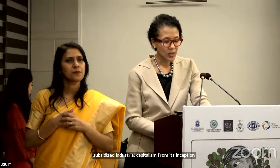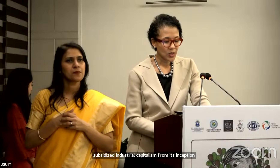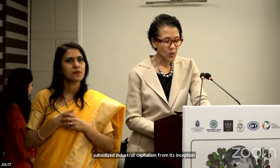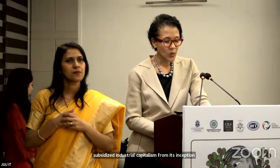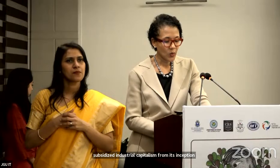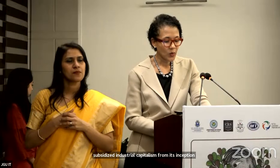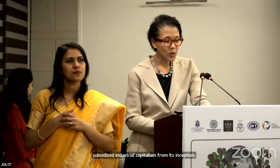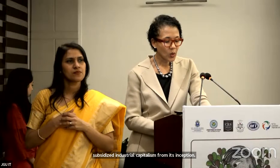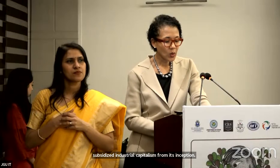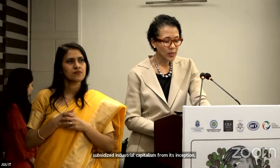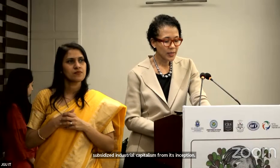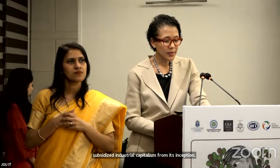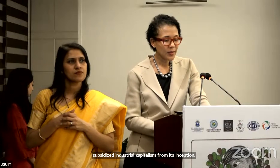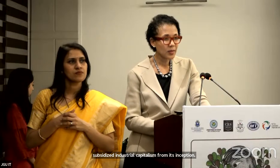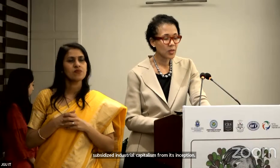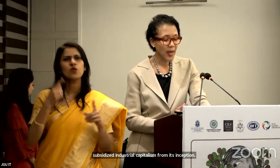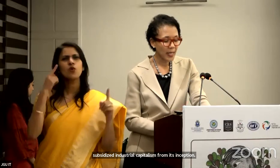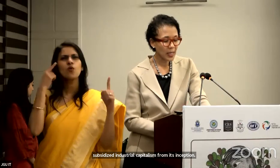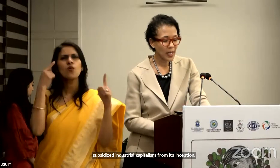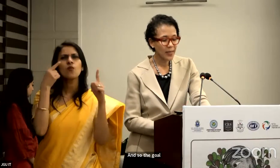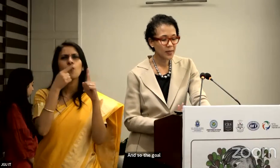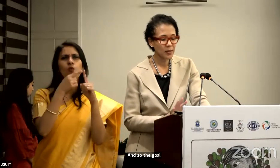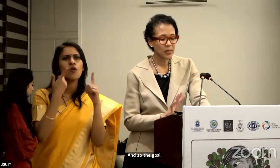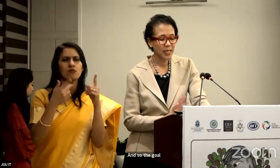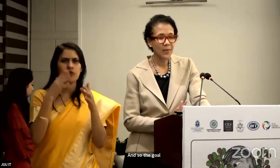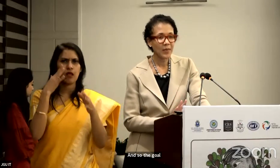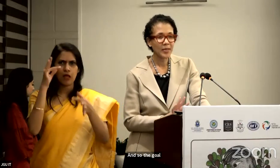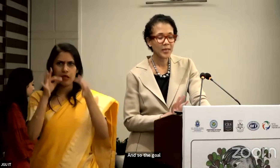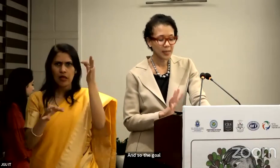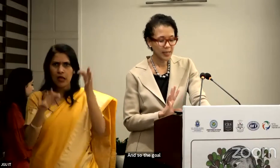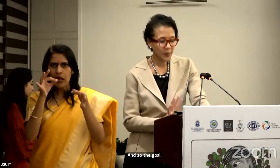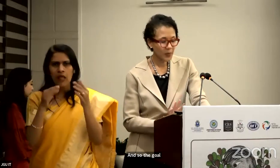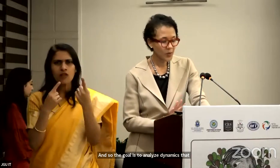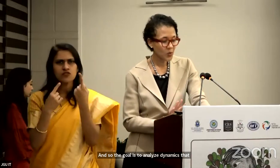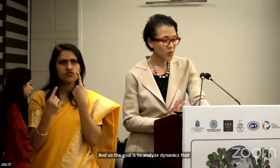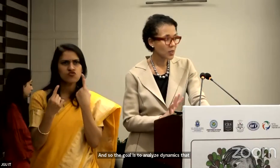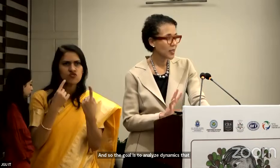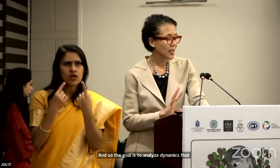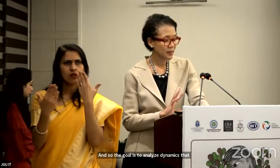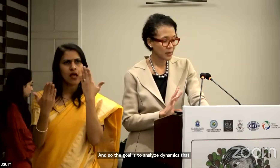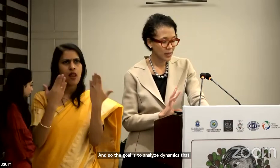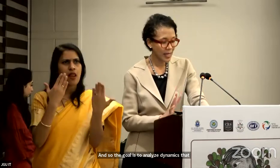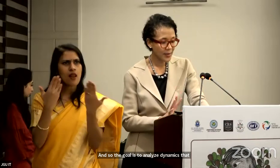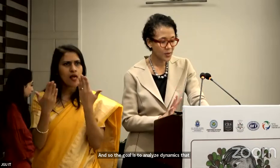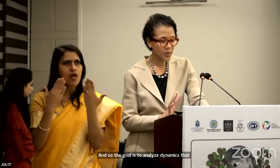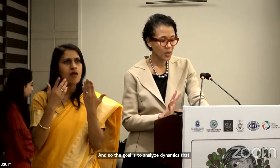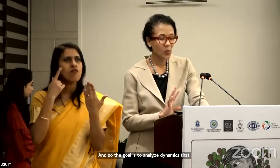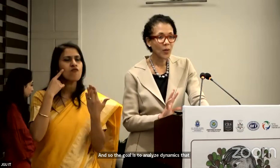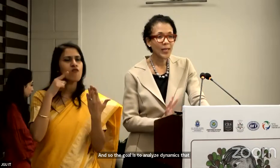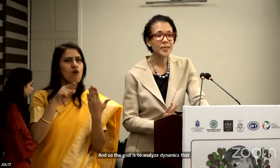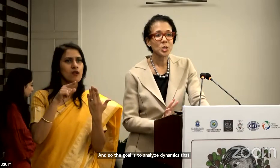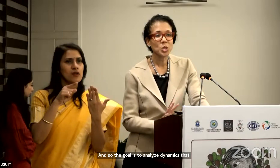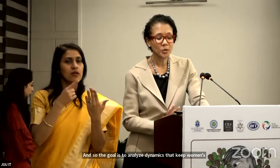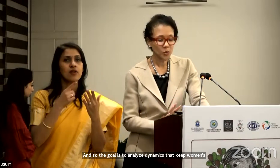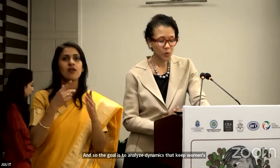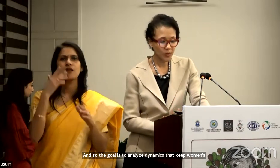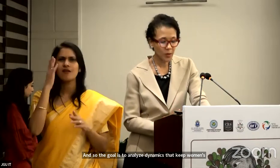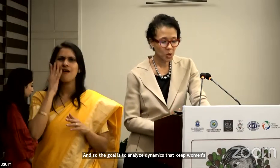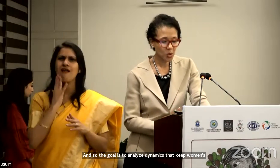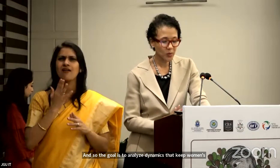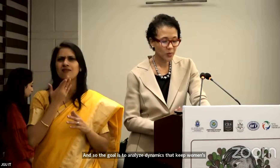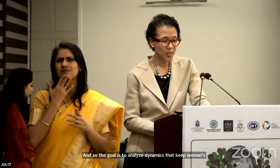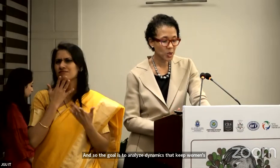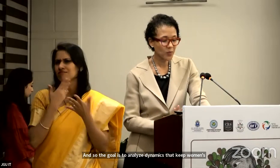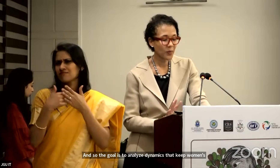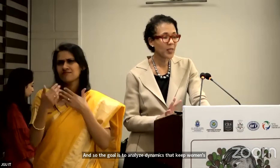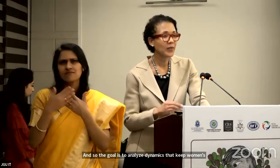And so the goal is to analyze dynamics that keep women's work and classed, raced, and gendered work of